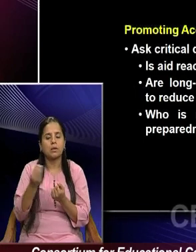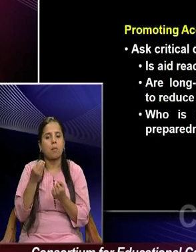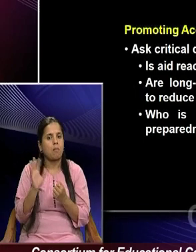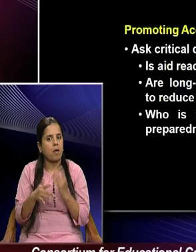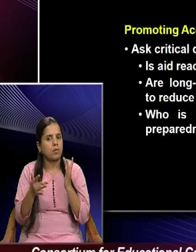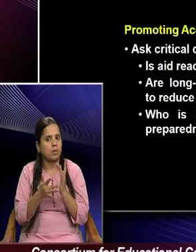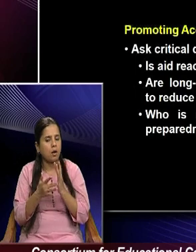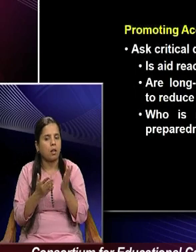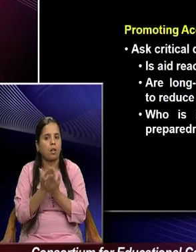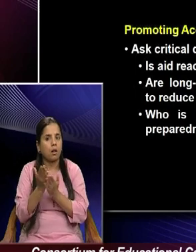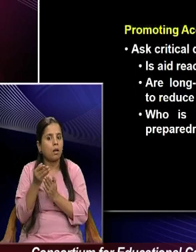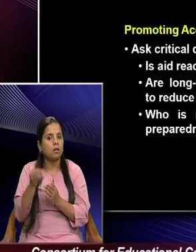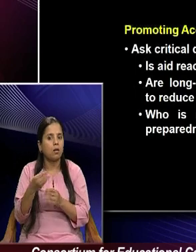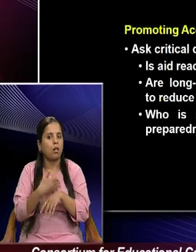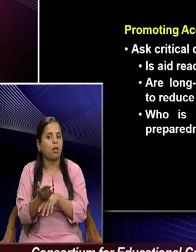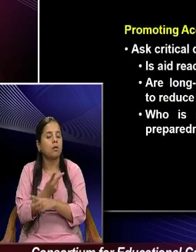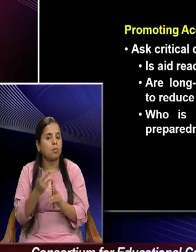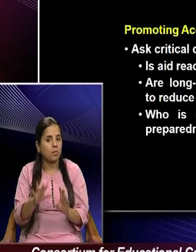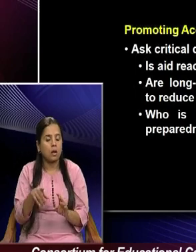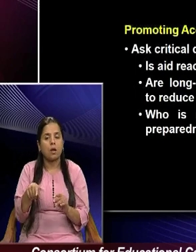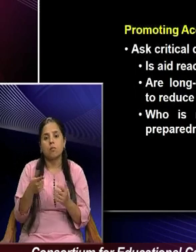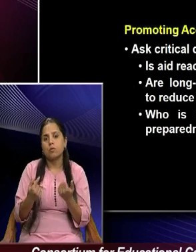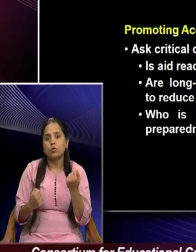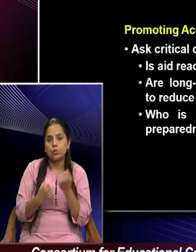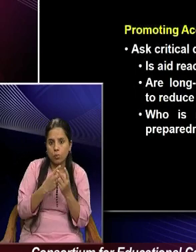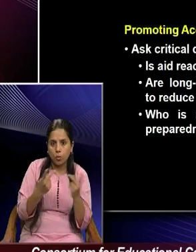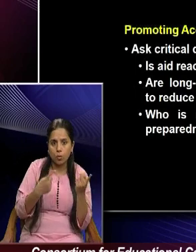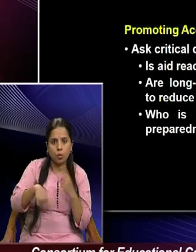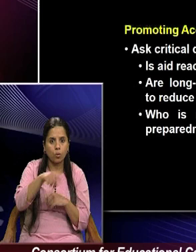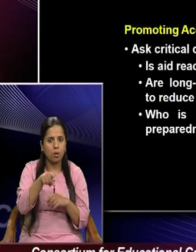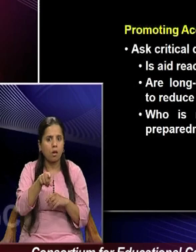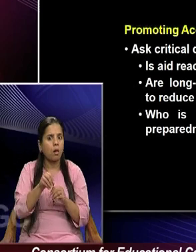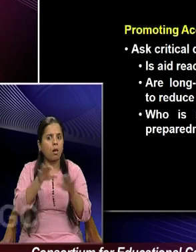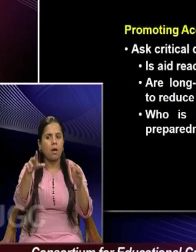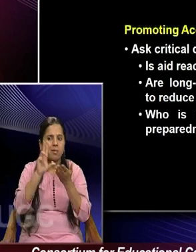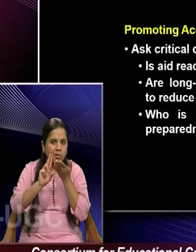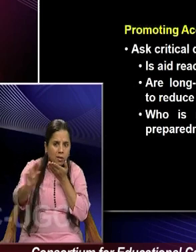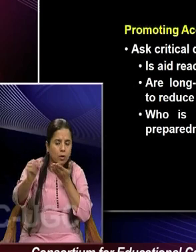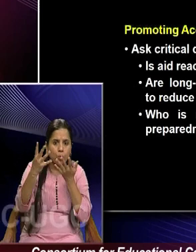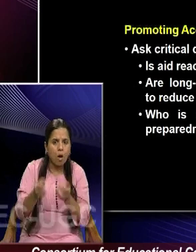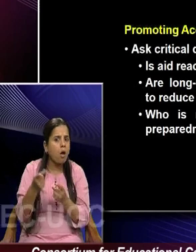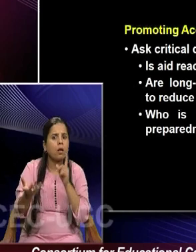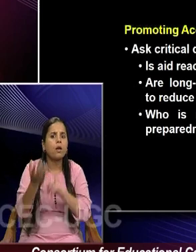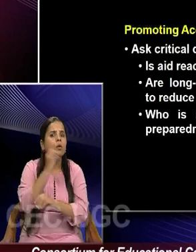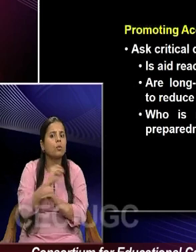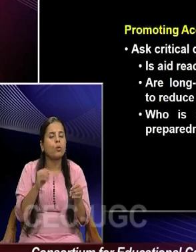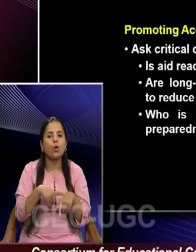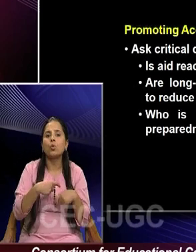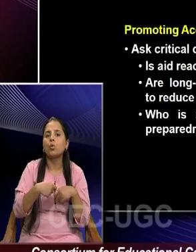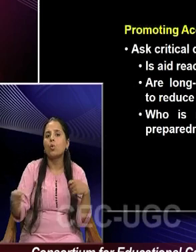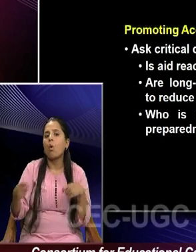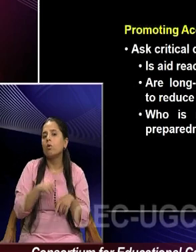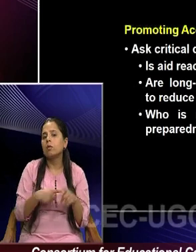technical delay? Or aid is somewhere else are going and not reaching to the ground, to the needy? Are long-term measures